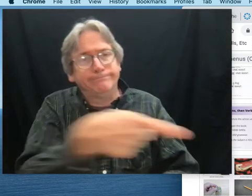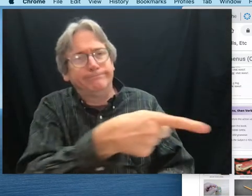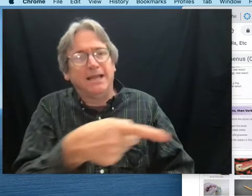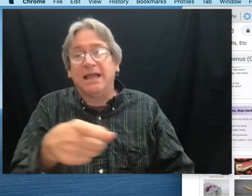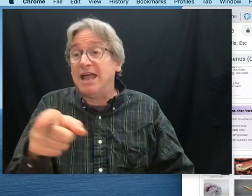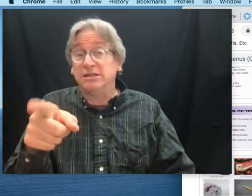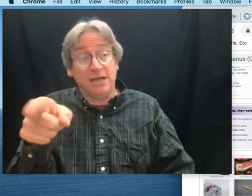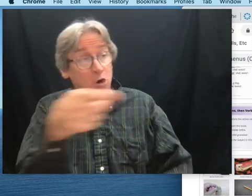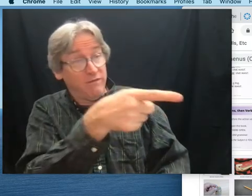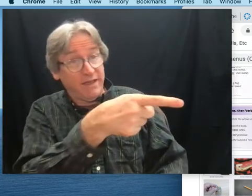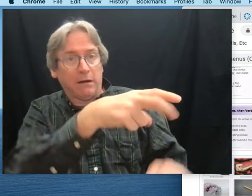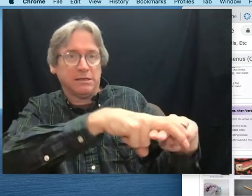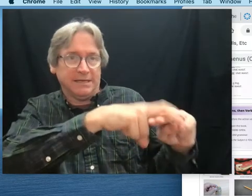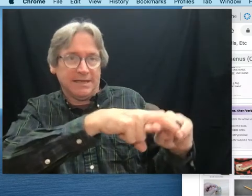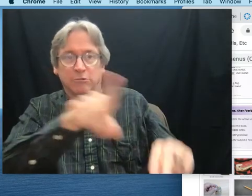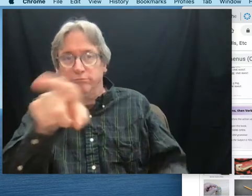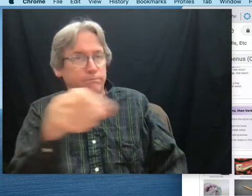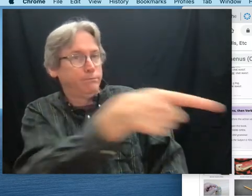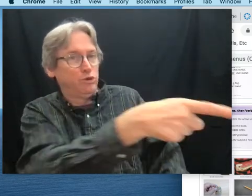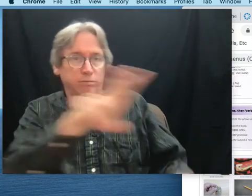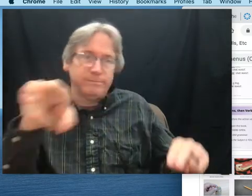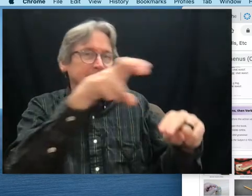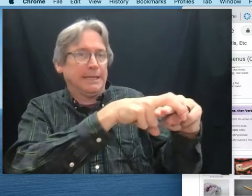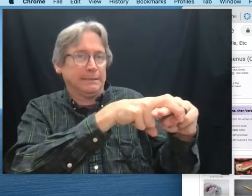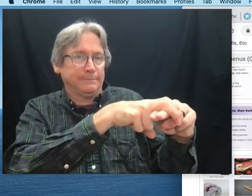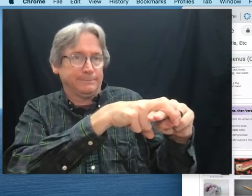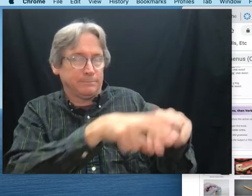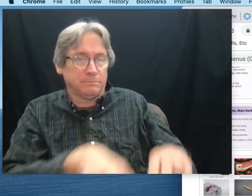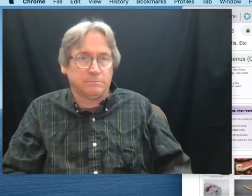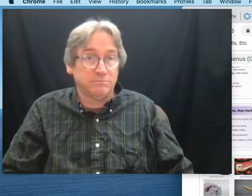you like i could say over there sit down